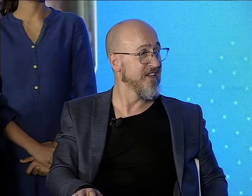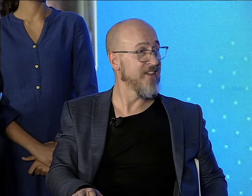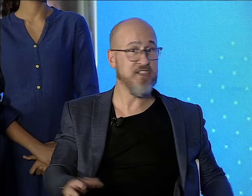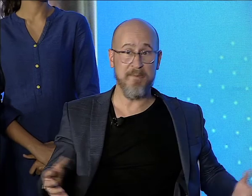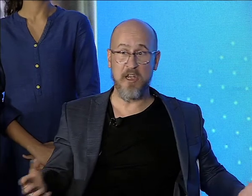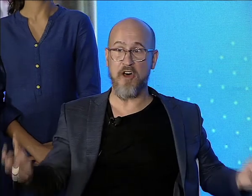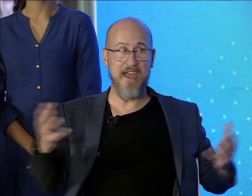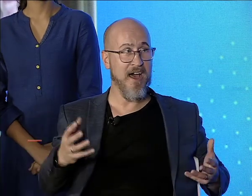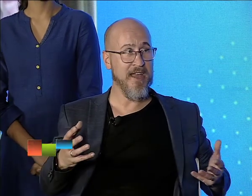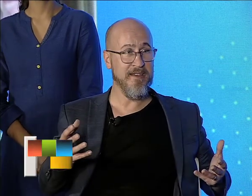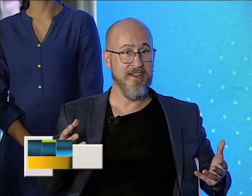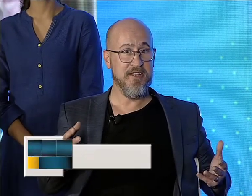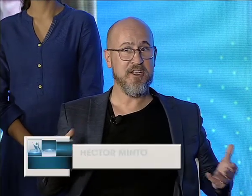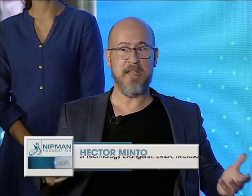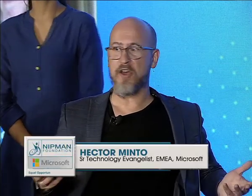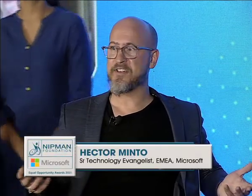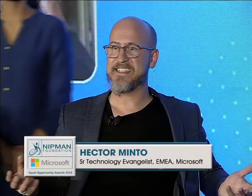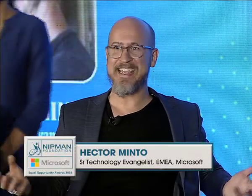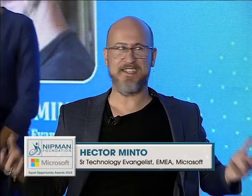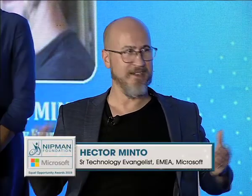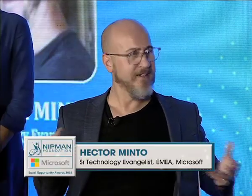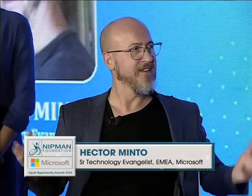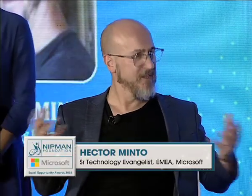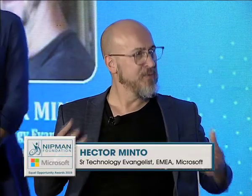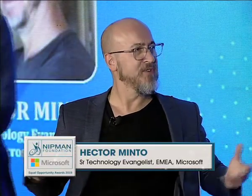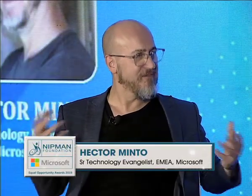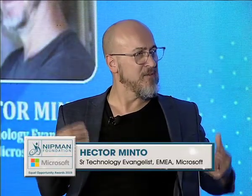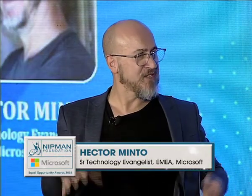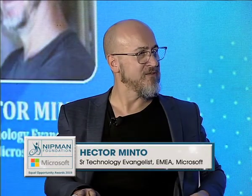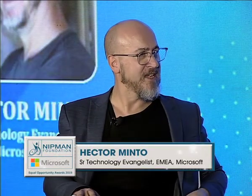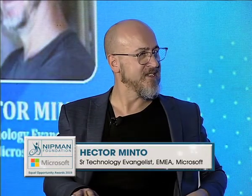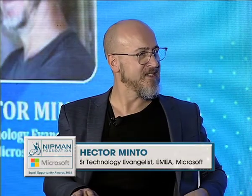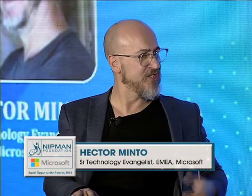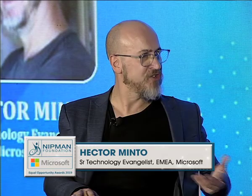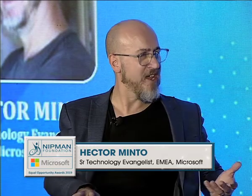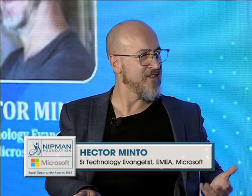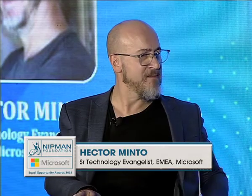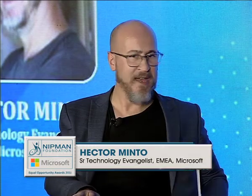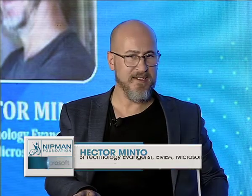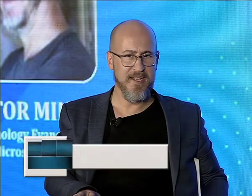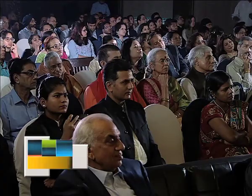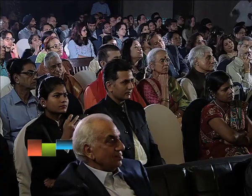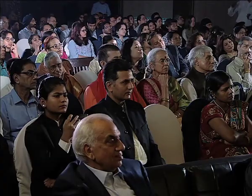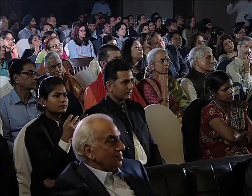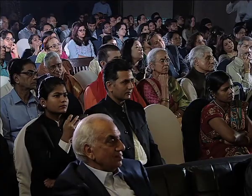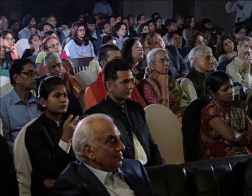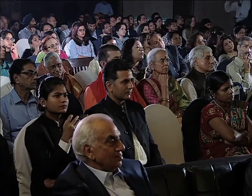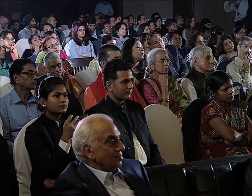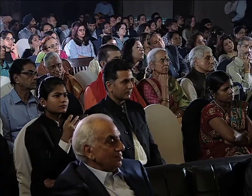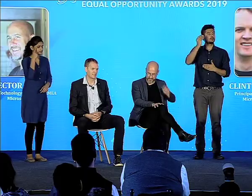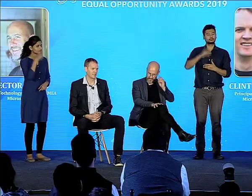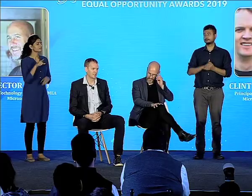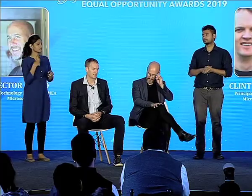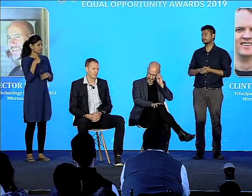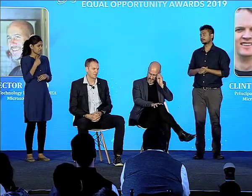toolkit. I think there's going to be a lot of AI, there's going to be a lot of data pulled in from lots of different places to drive impact. I think one part that